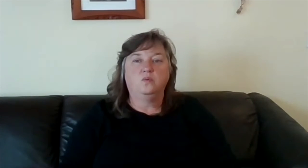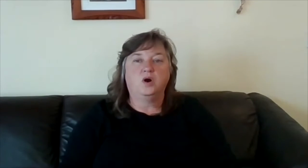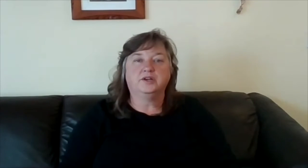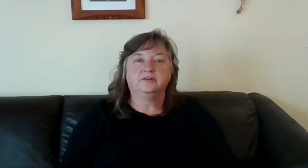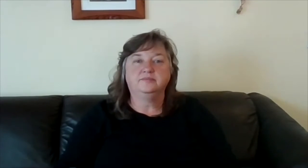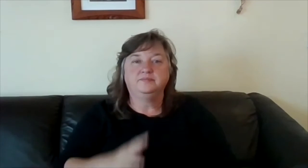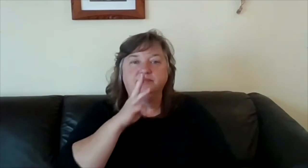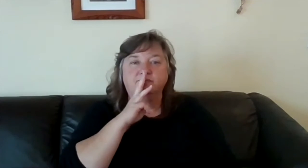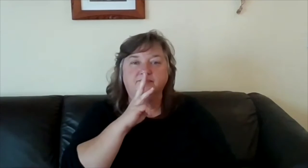Water.